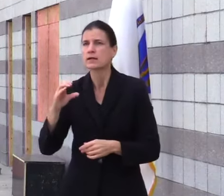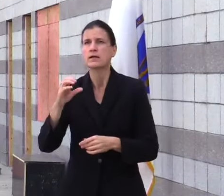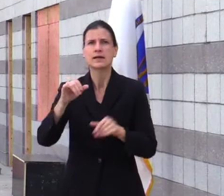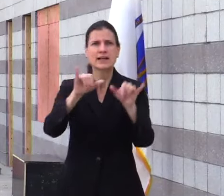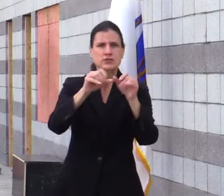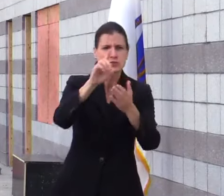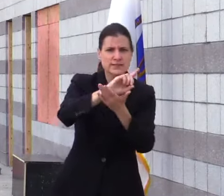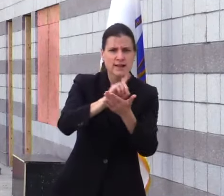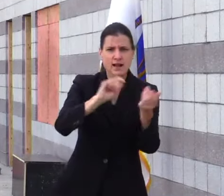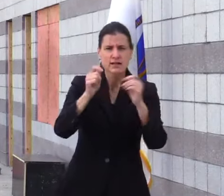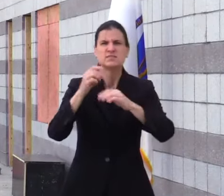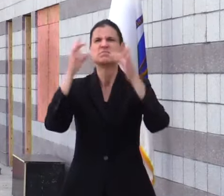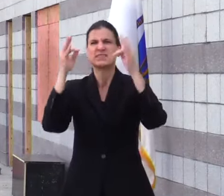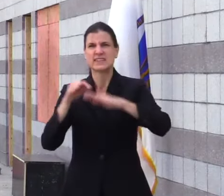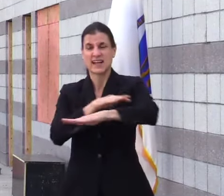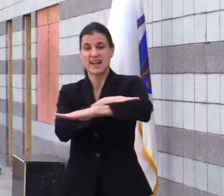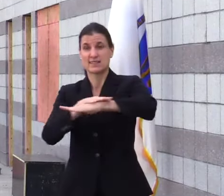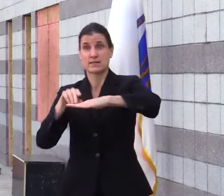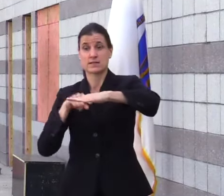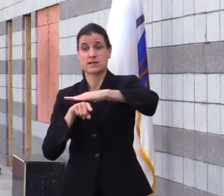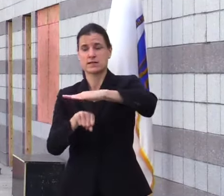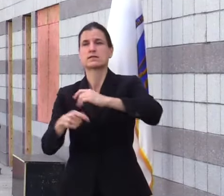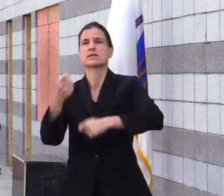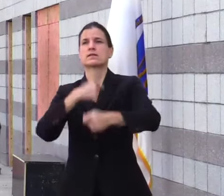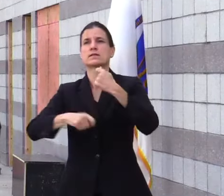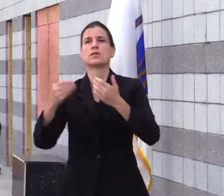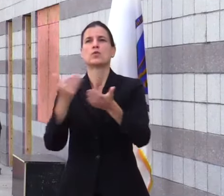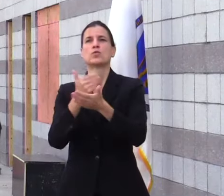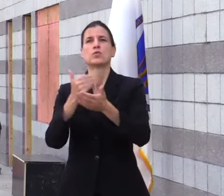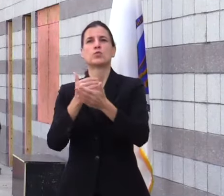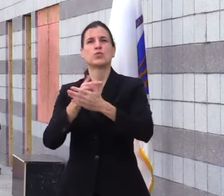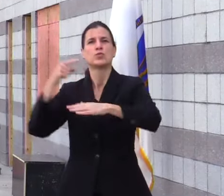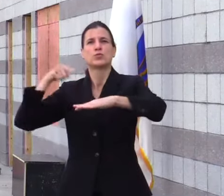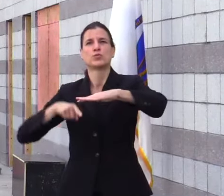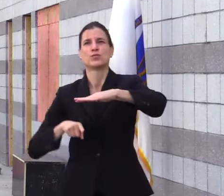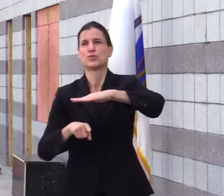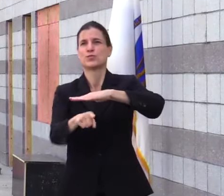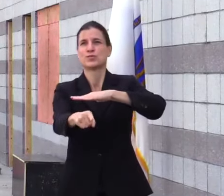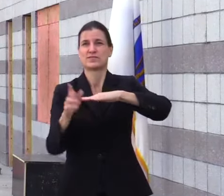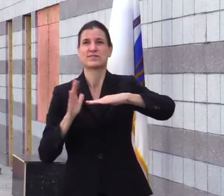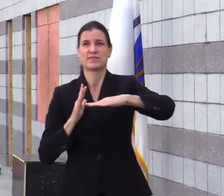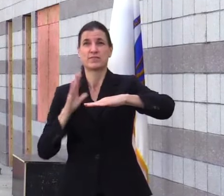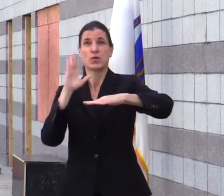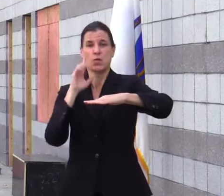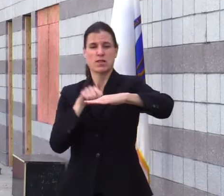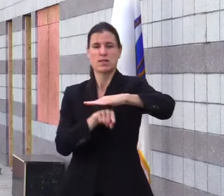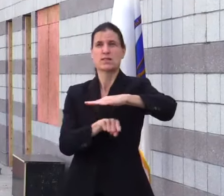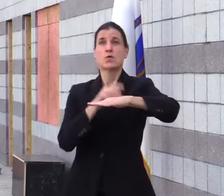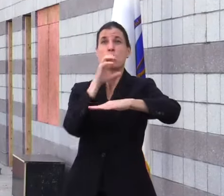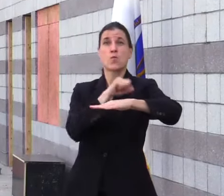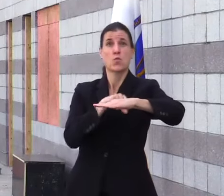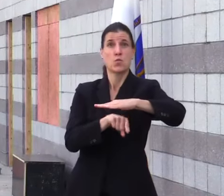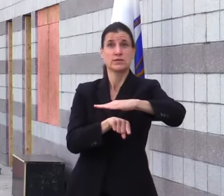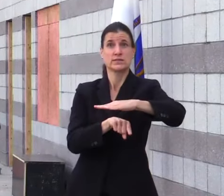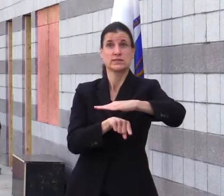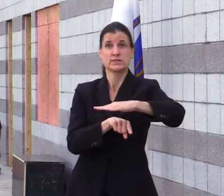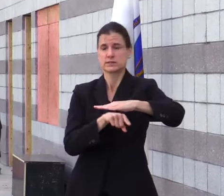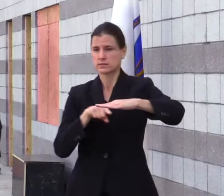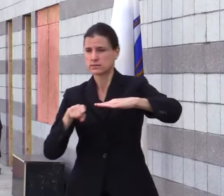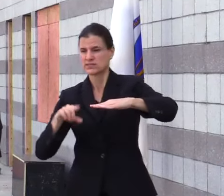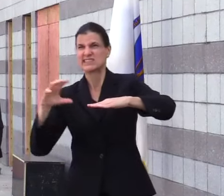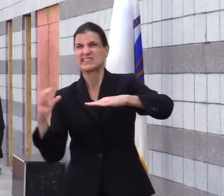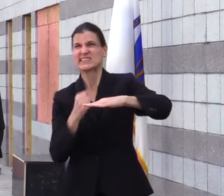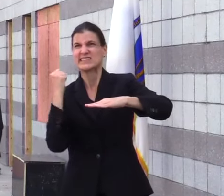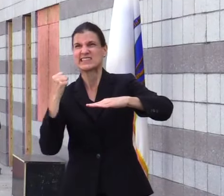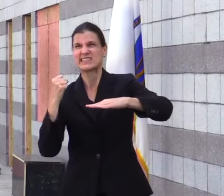to fix it at the same time that the Green Line trolley was going to be closed to do this Green Line work around Lechmere Station, the team was able to get